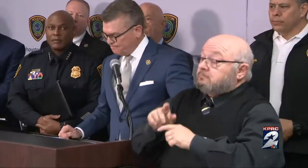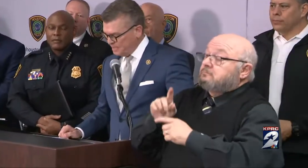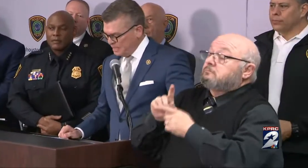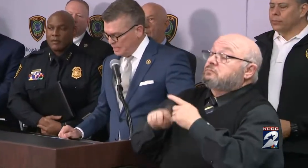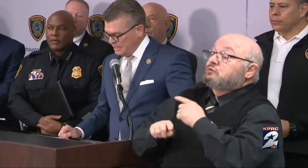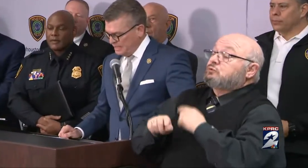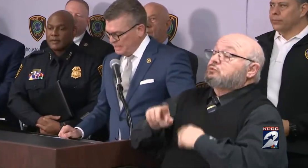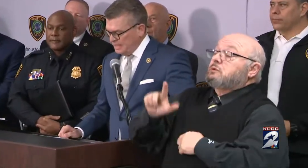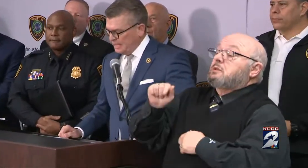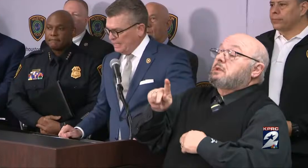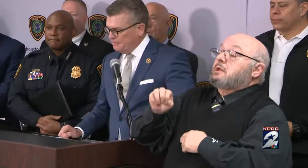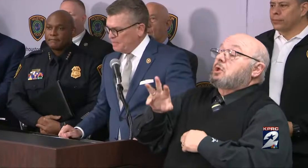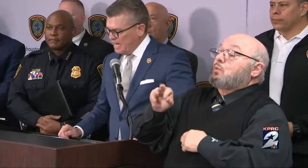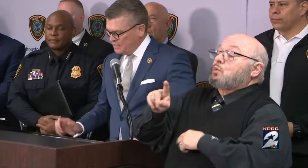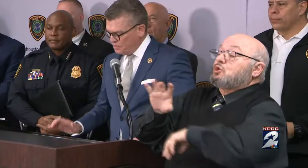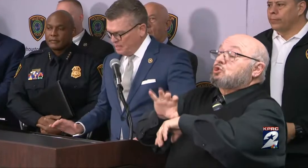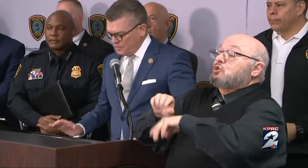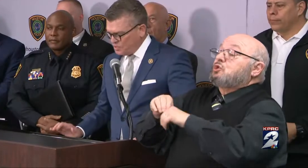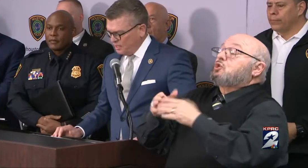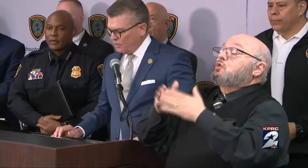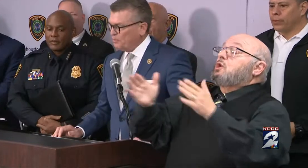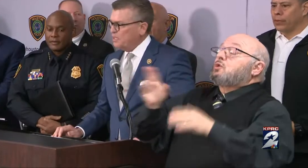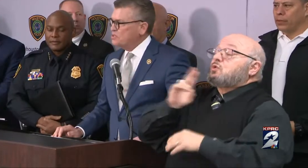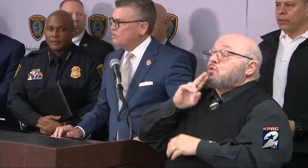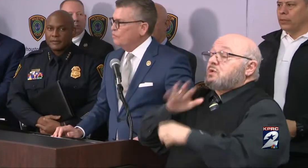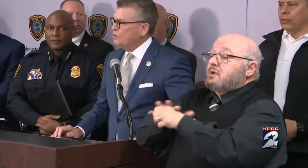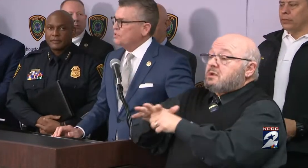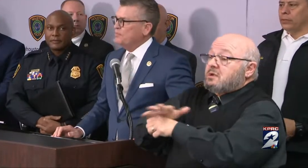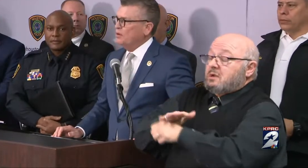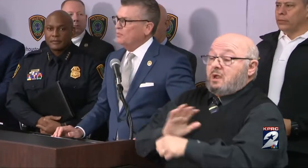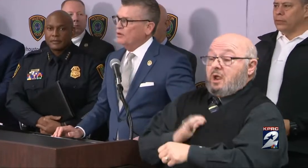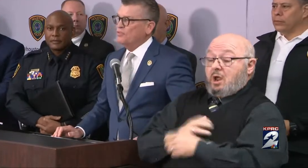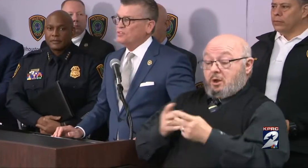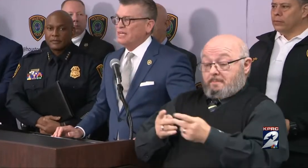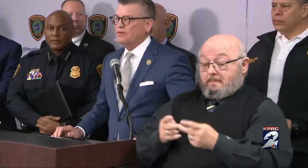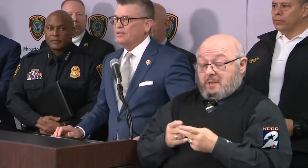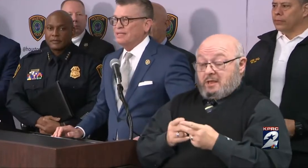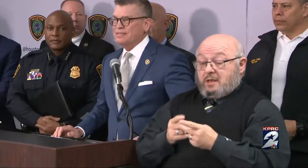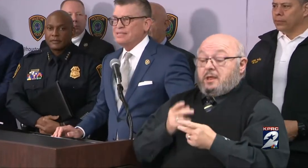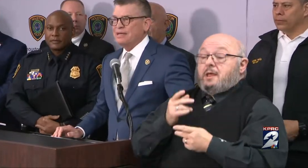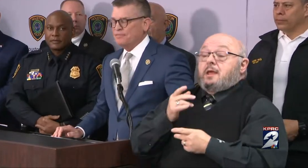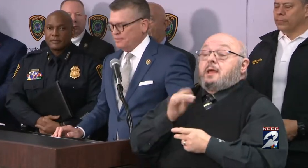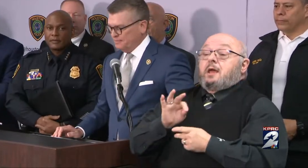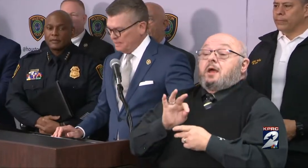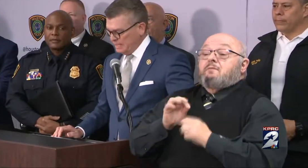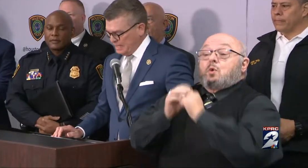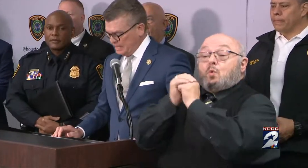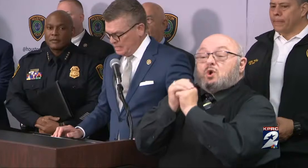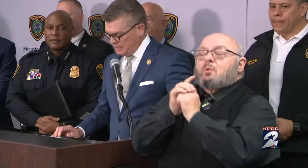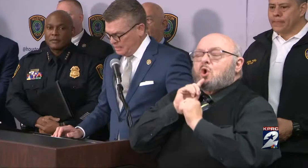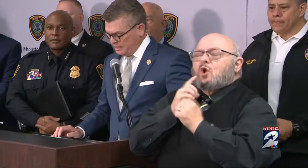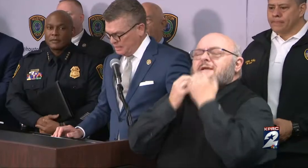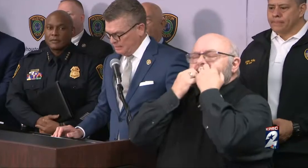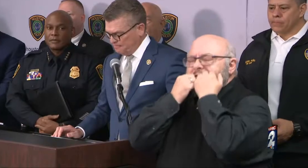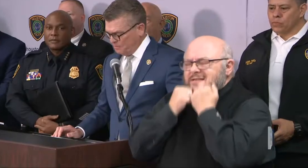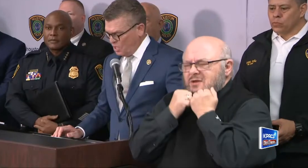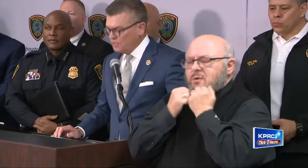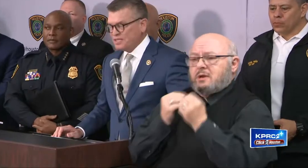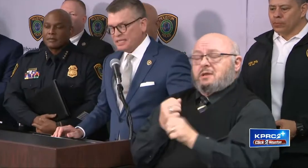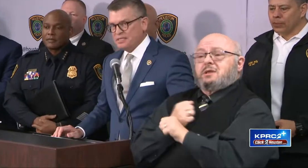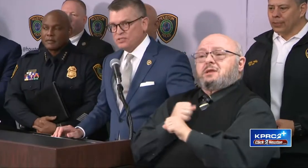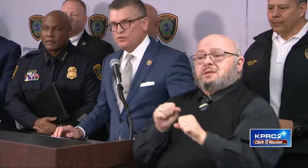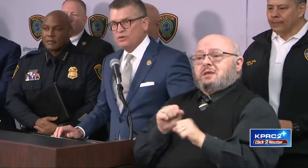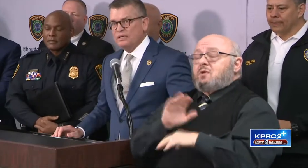Houston. As the Mayor said, our places of worship are both sacred and safe, and